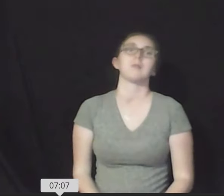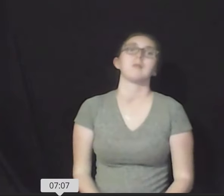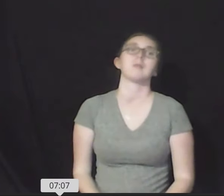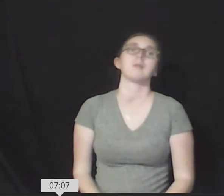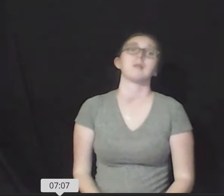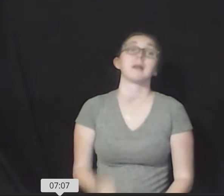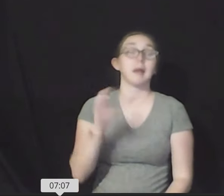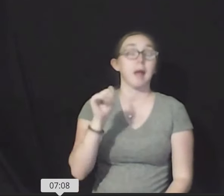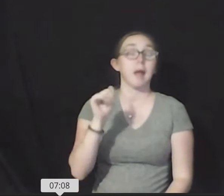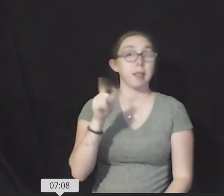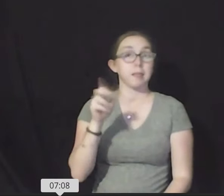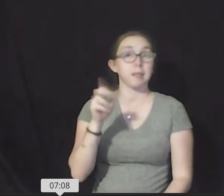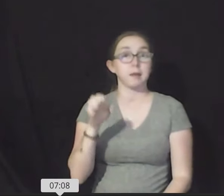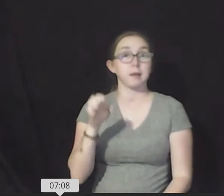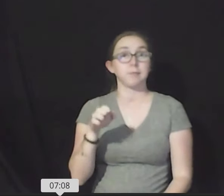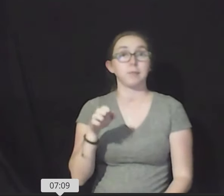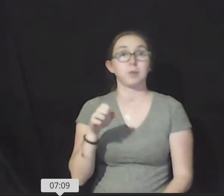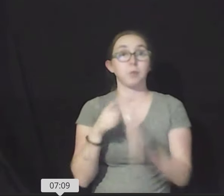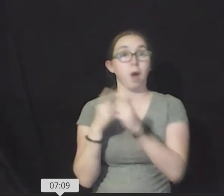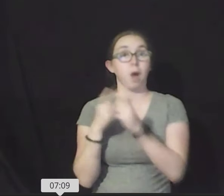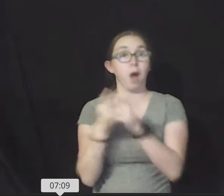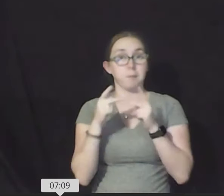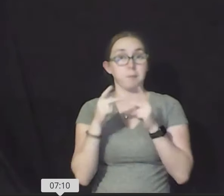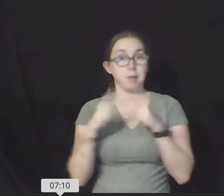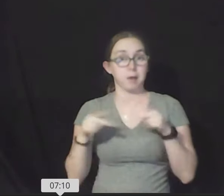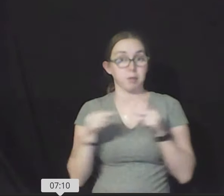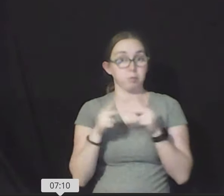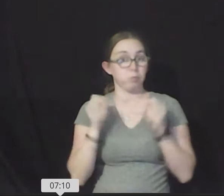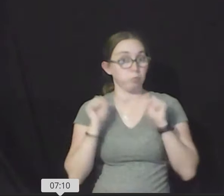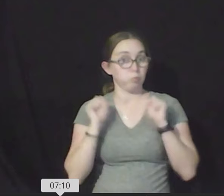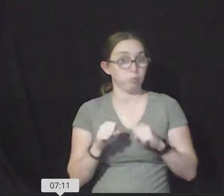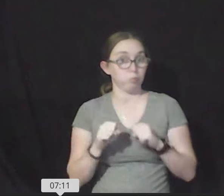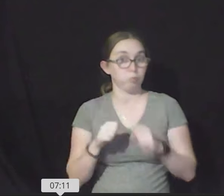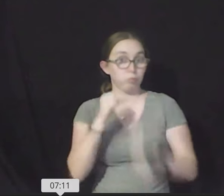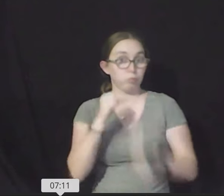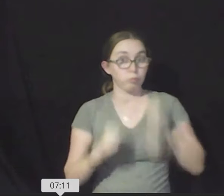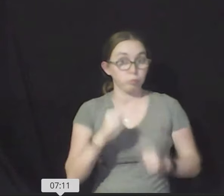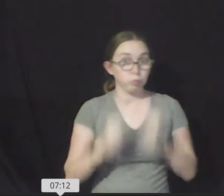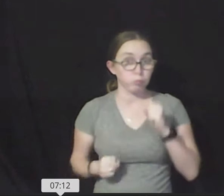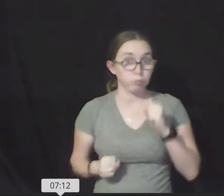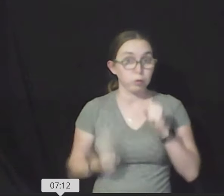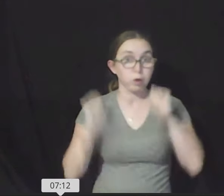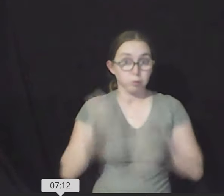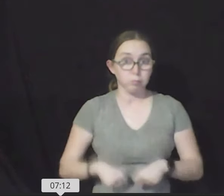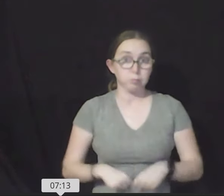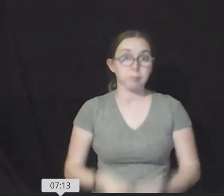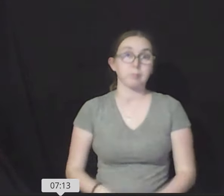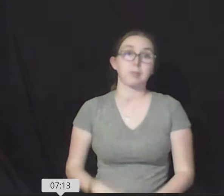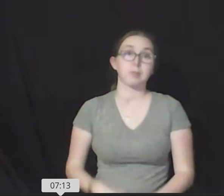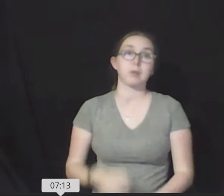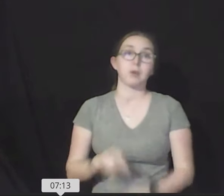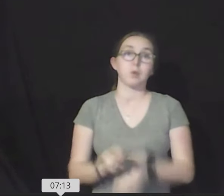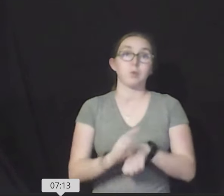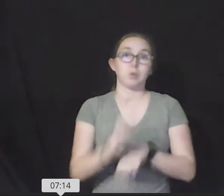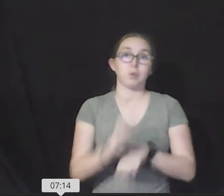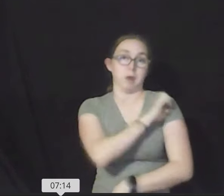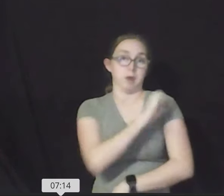Callie? Like you can run in place. Running? Running in place. Okay, you can do that using your energy.